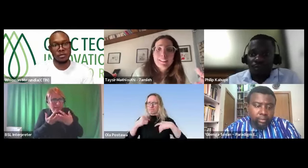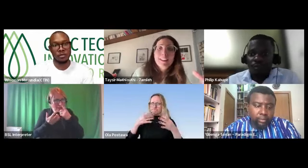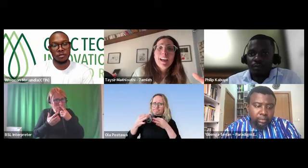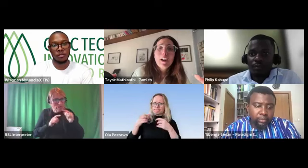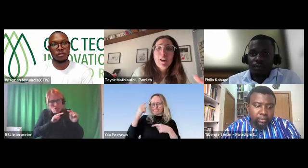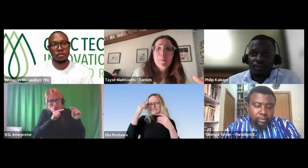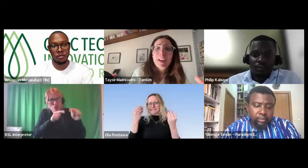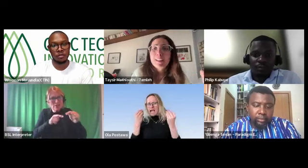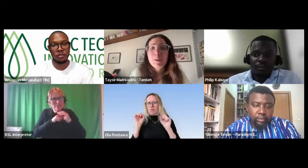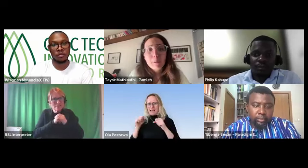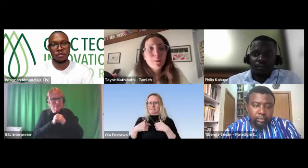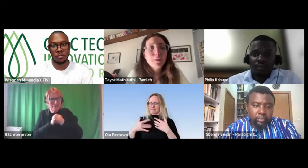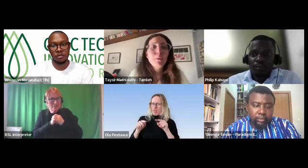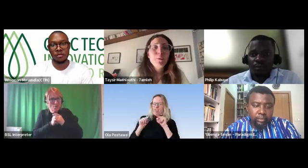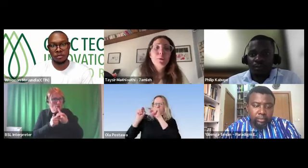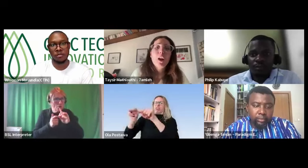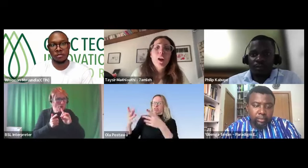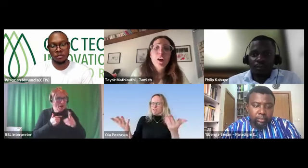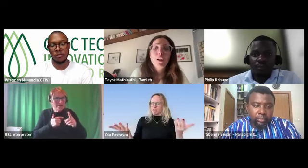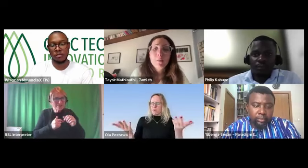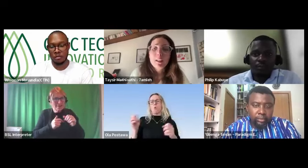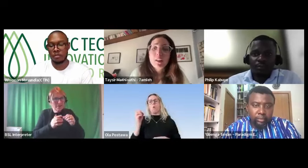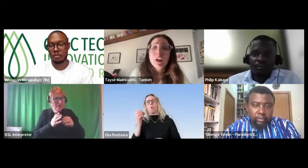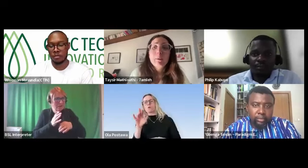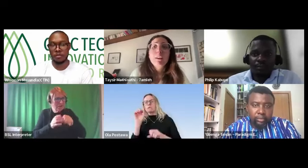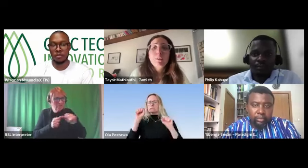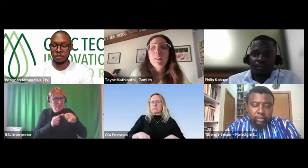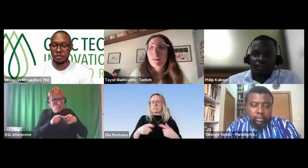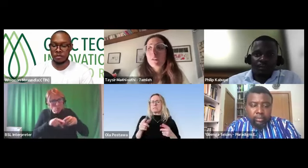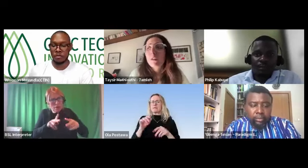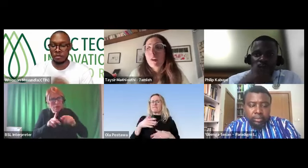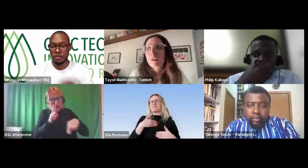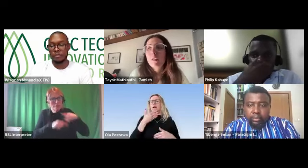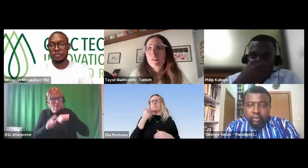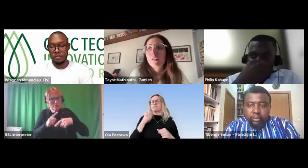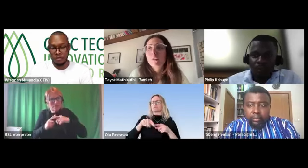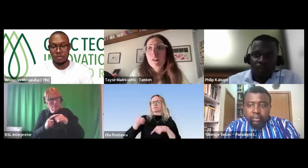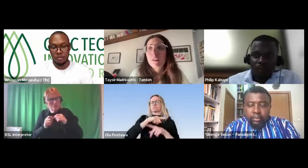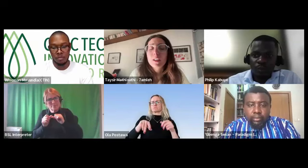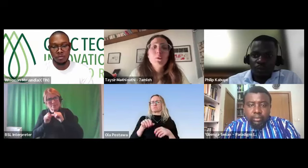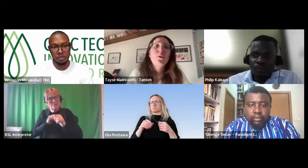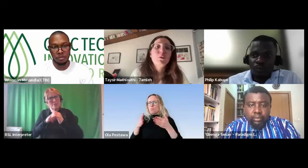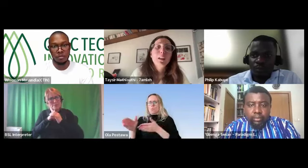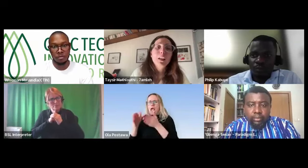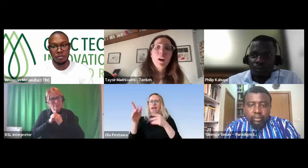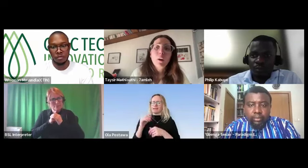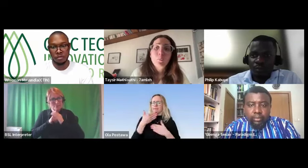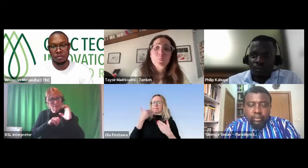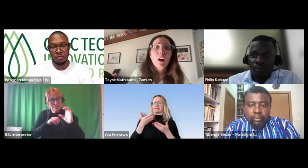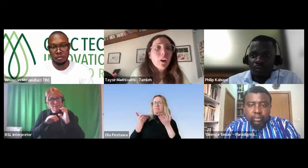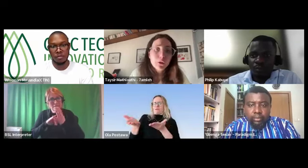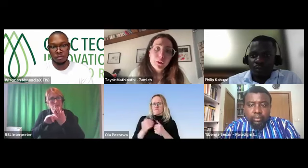threaten and answer better to those companies. But I do think that CSOs should